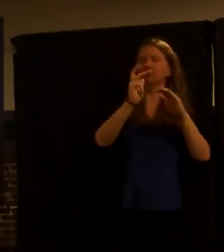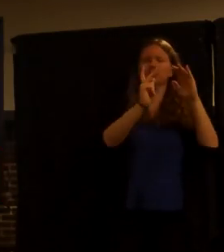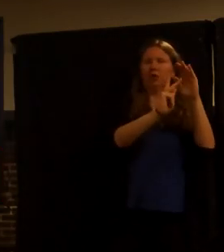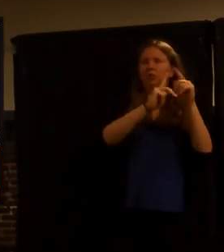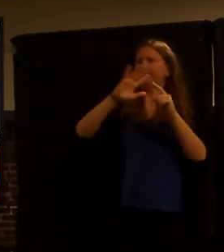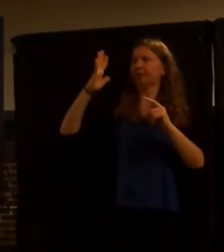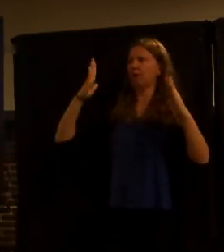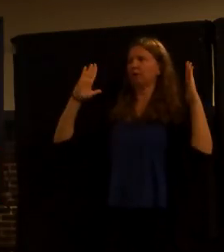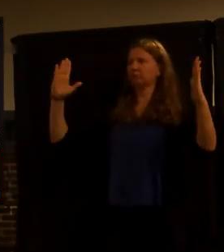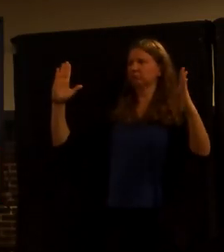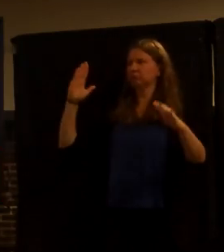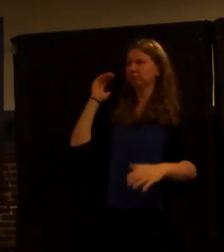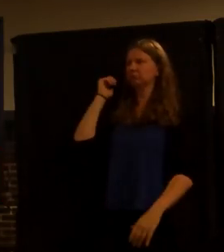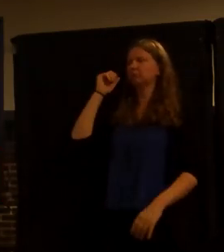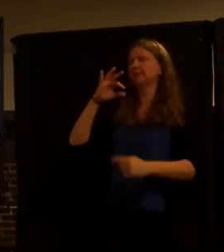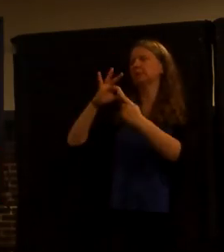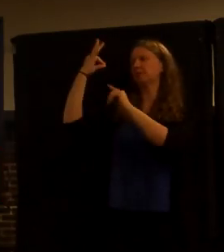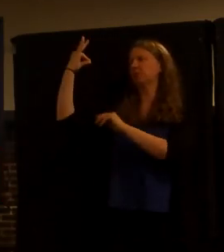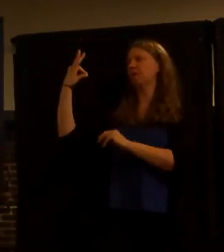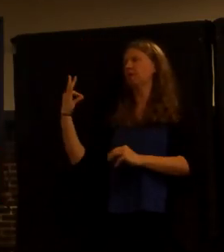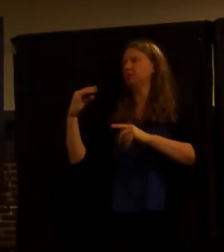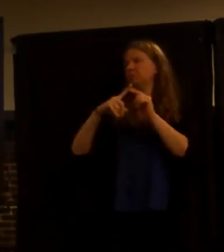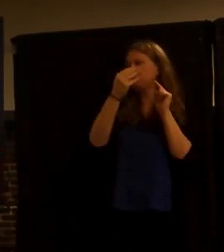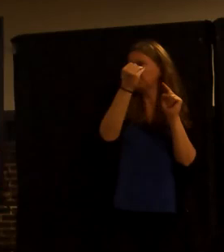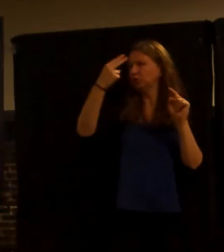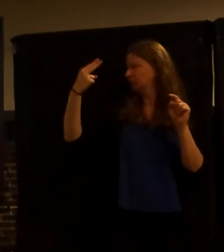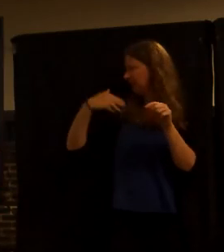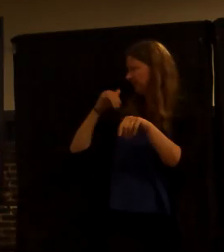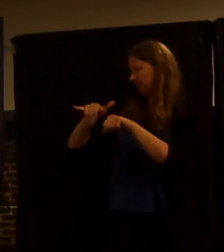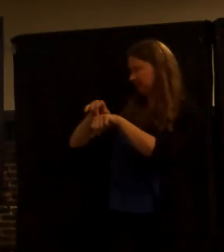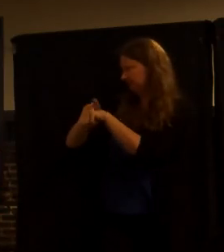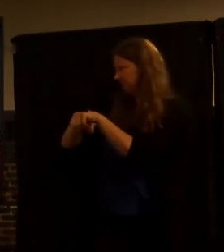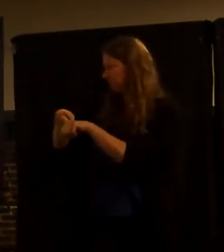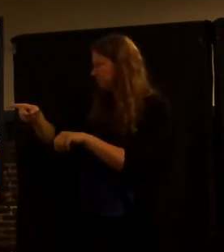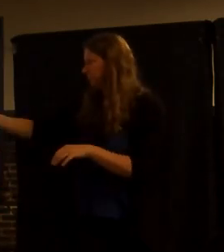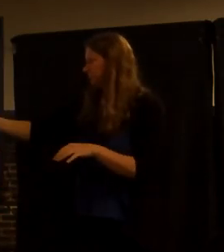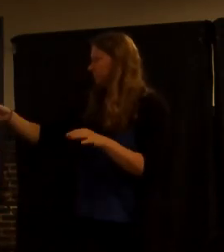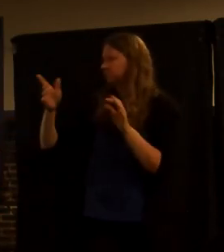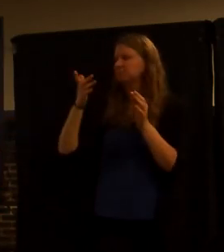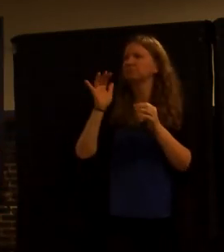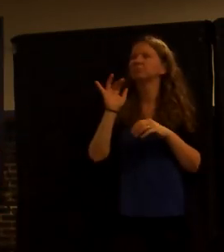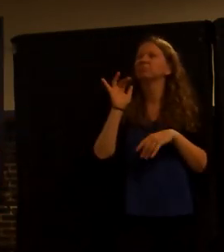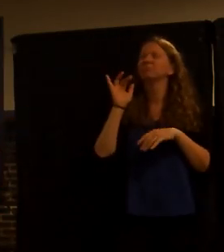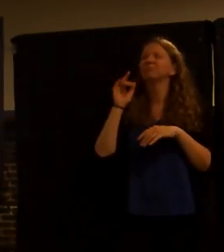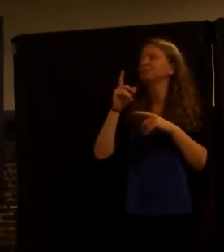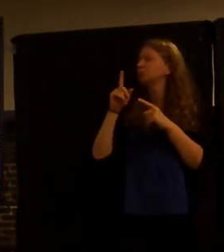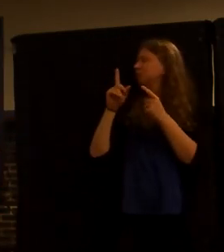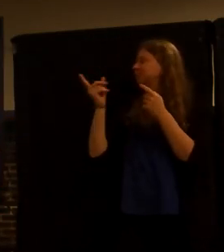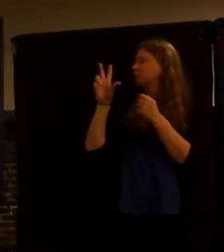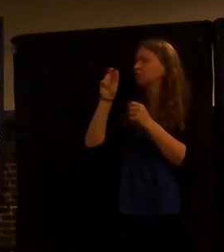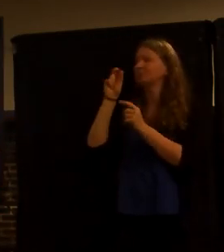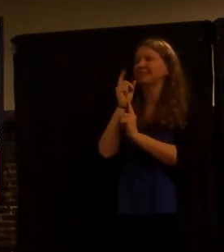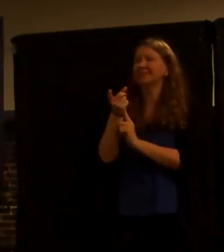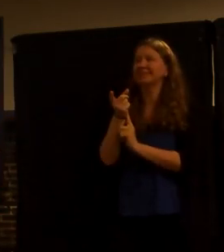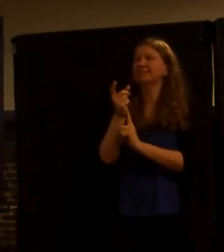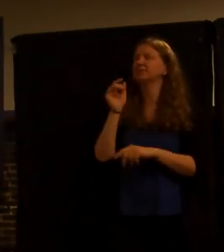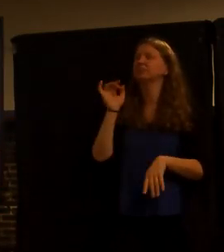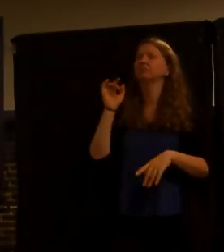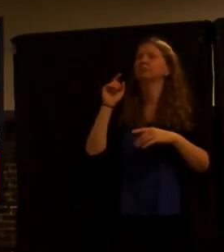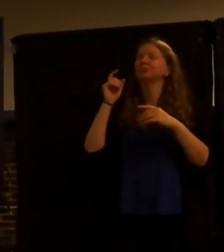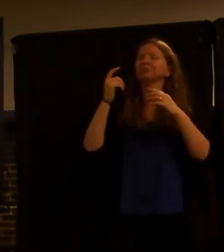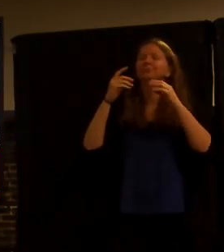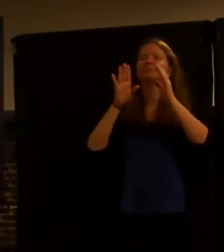way to propel them and get them ready for that. So Monday through Thursday, they do have that time to